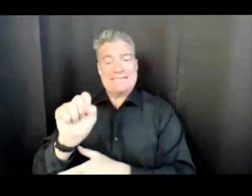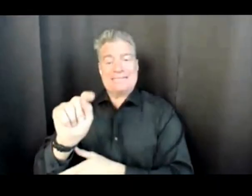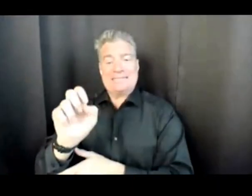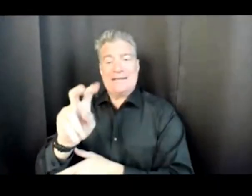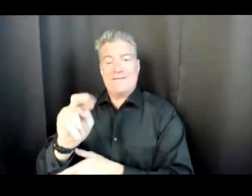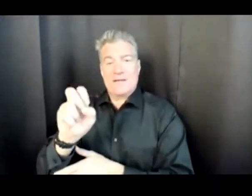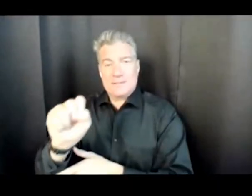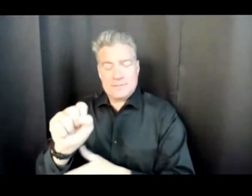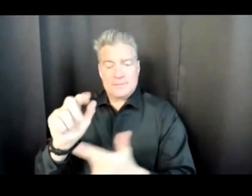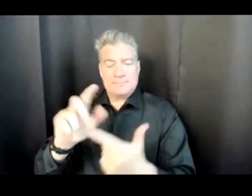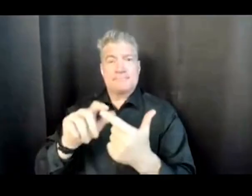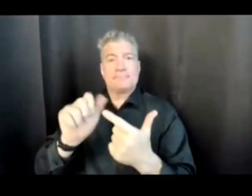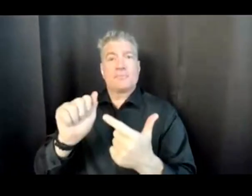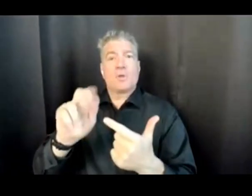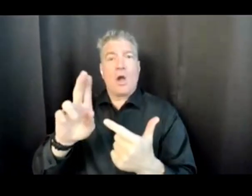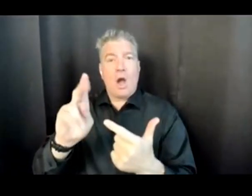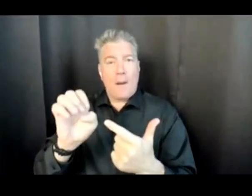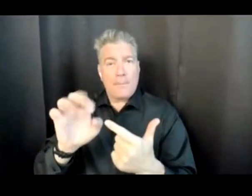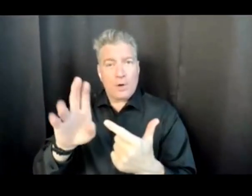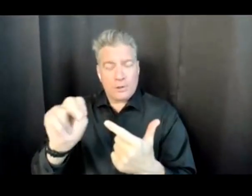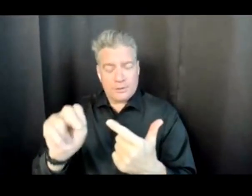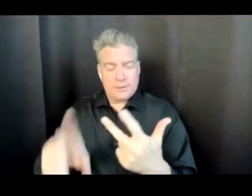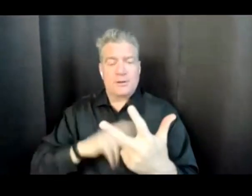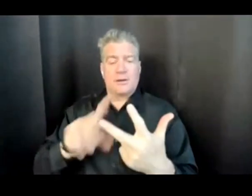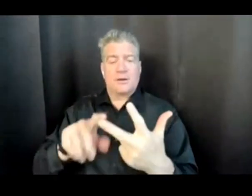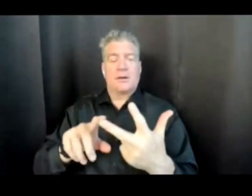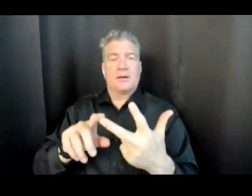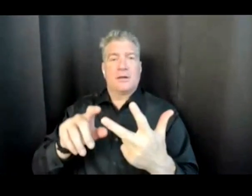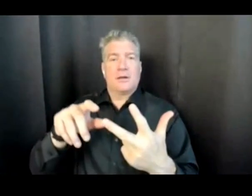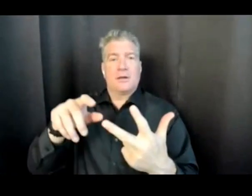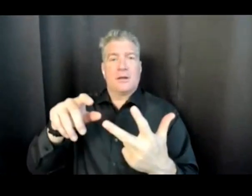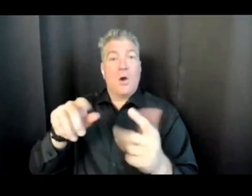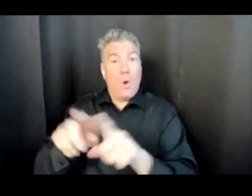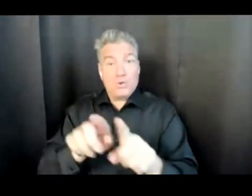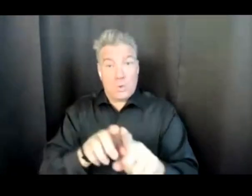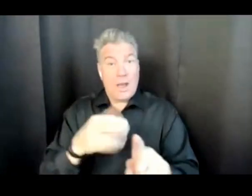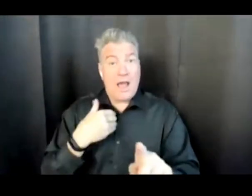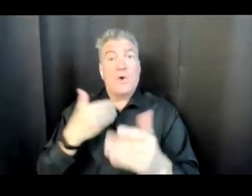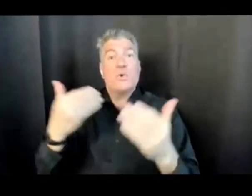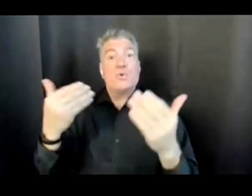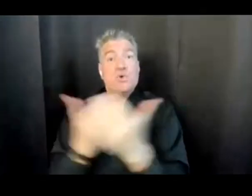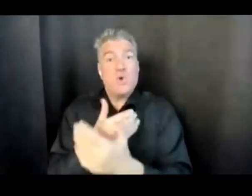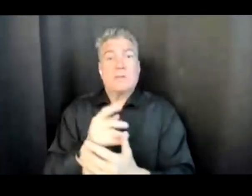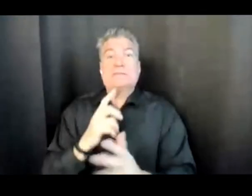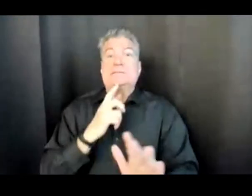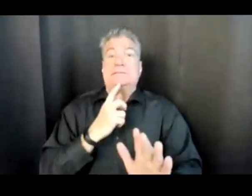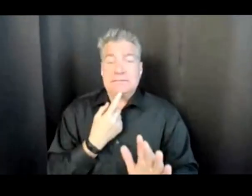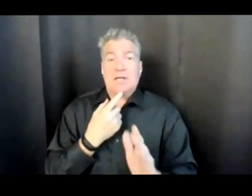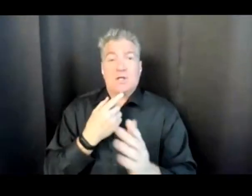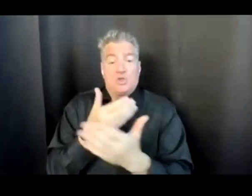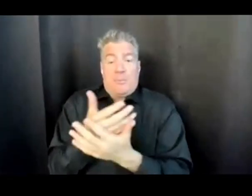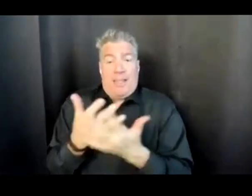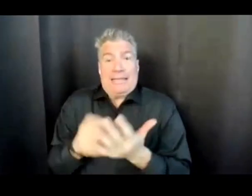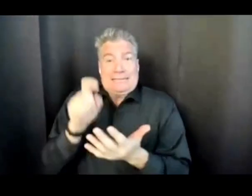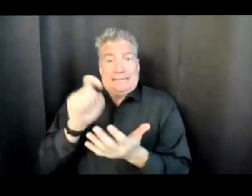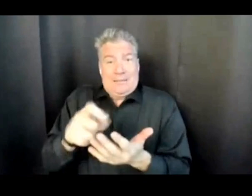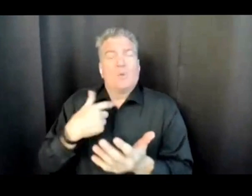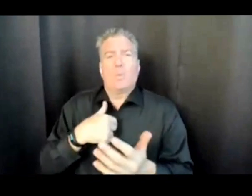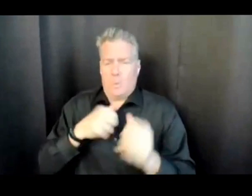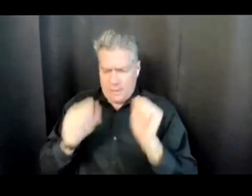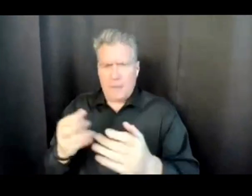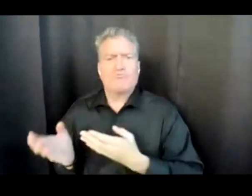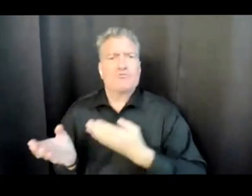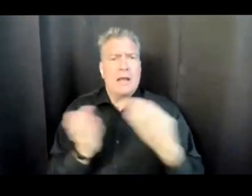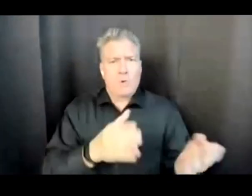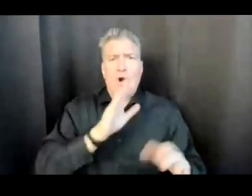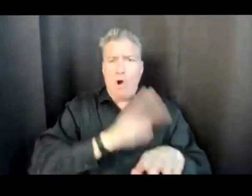White counties as of today. We also have teams standing by to move critical supplies by either ground or air if need be,